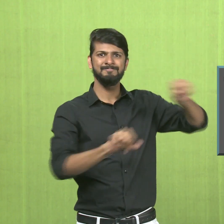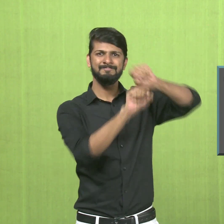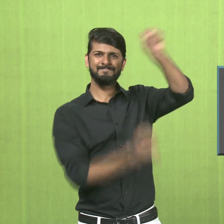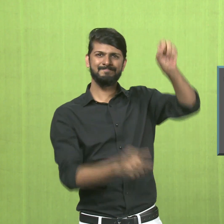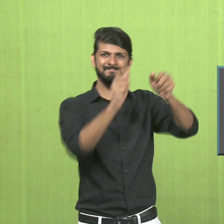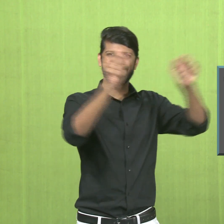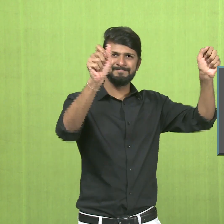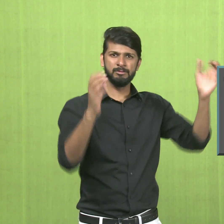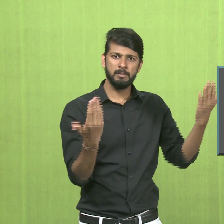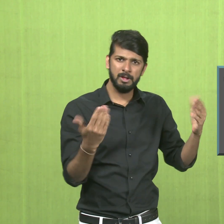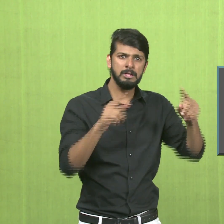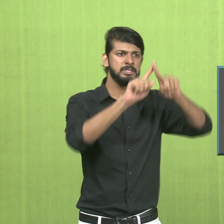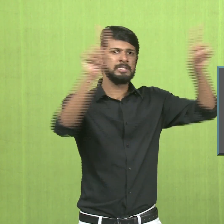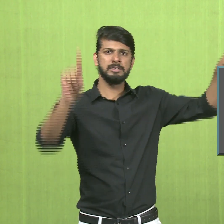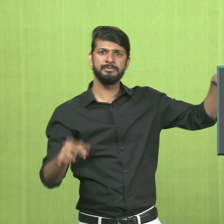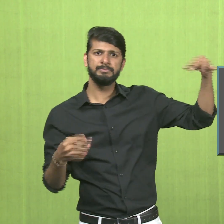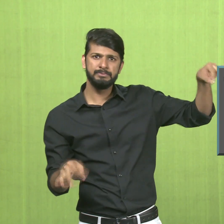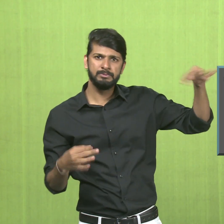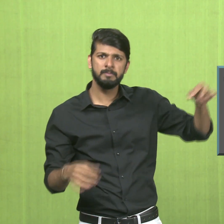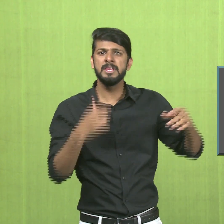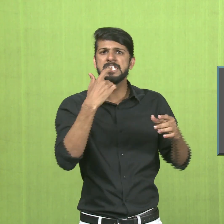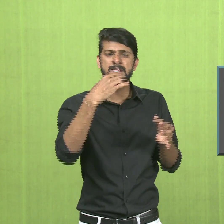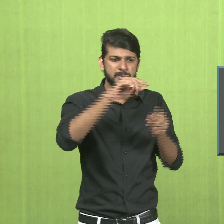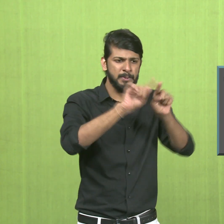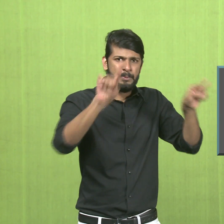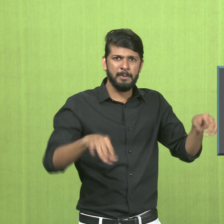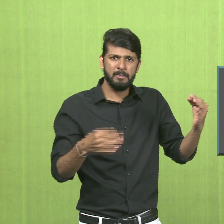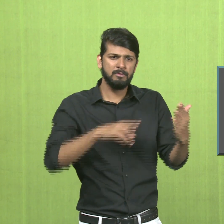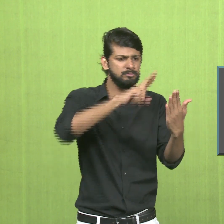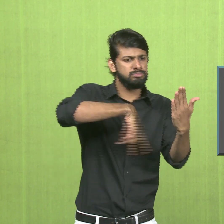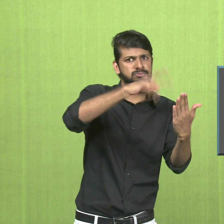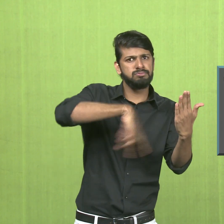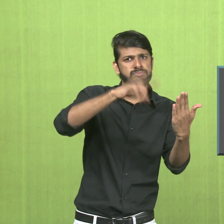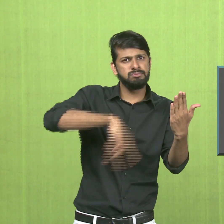canvas, board as well as paper.